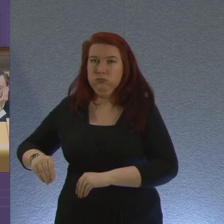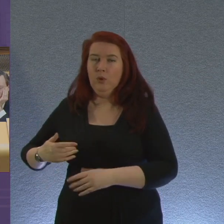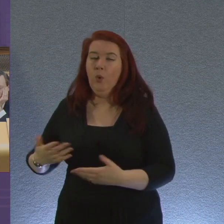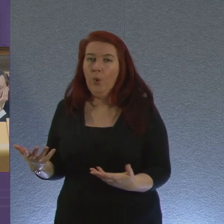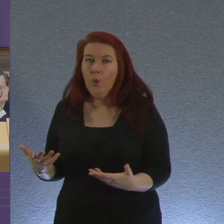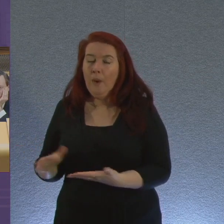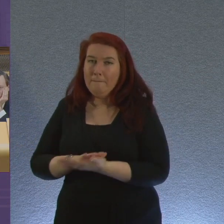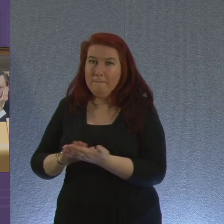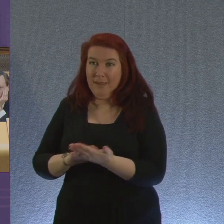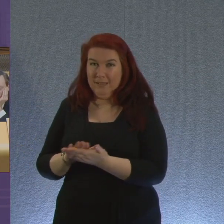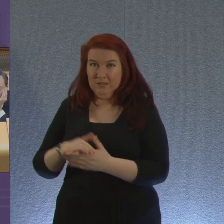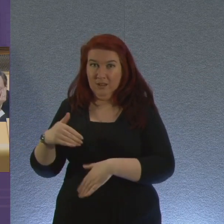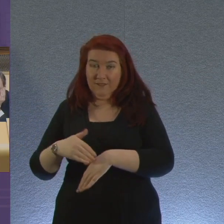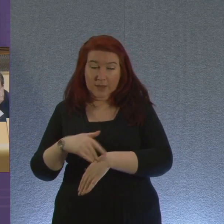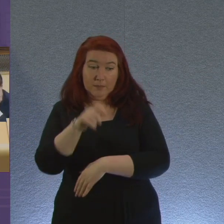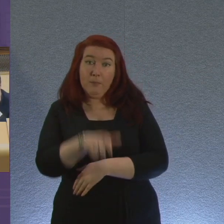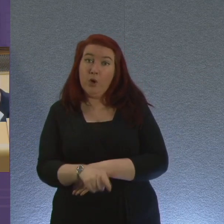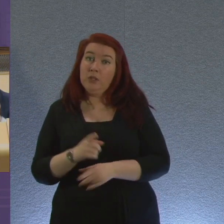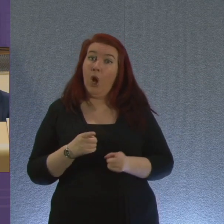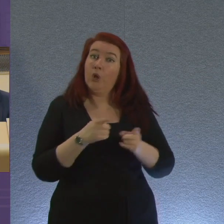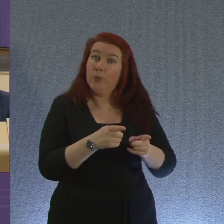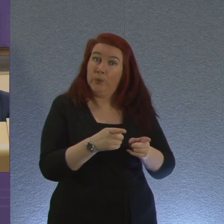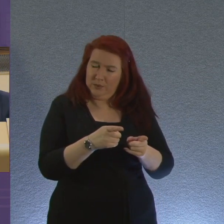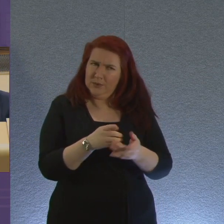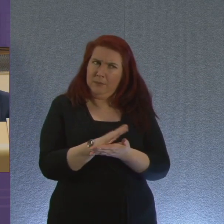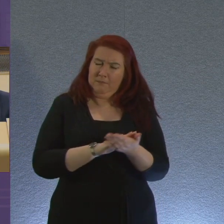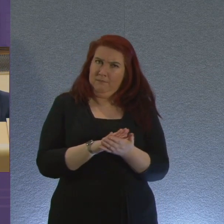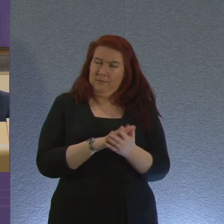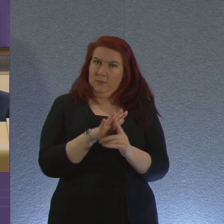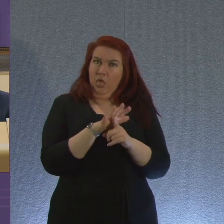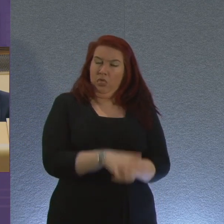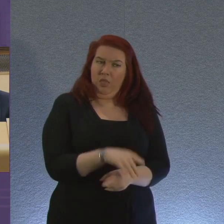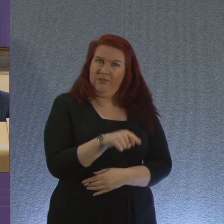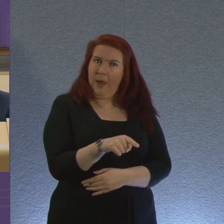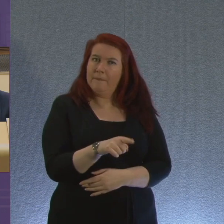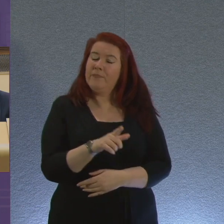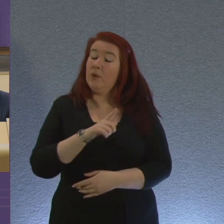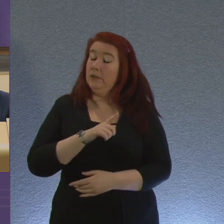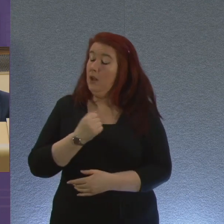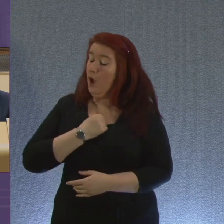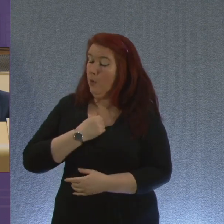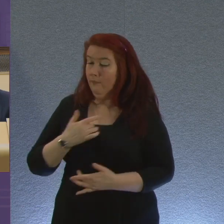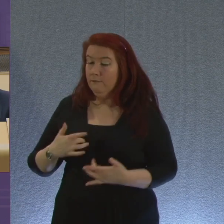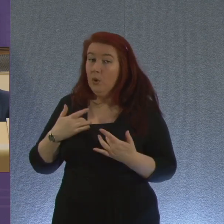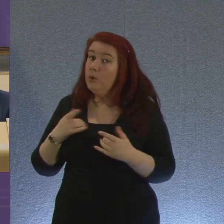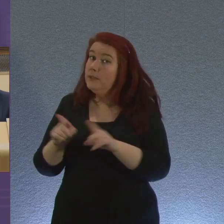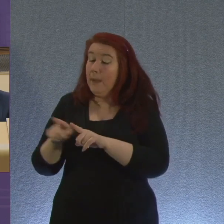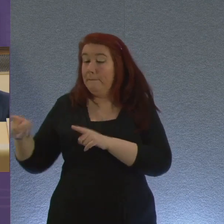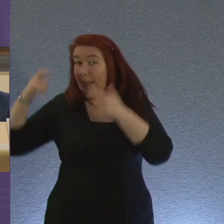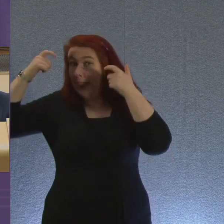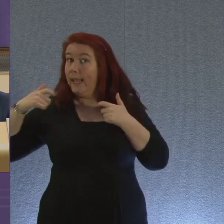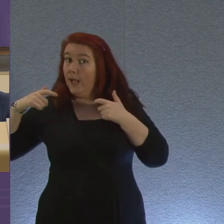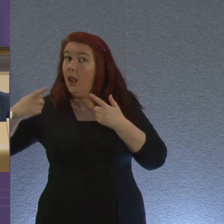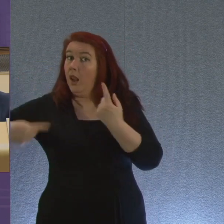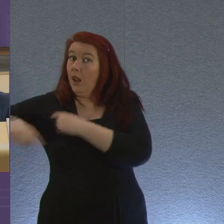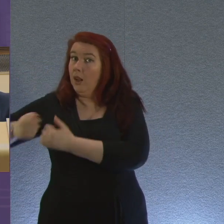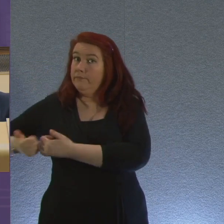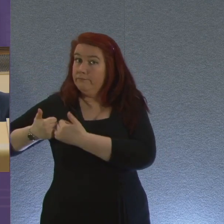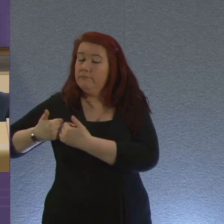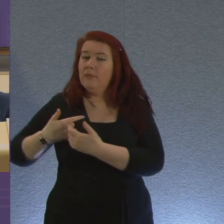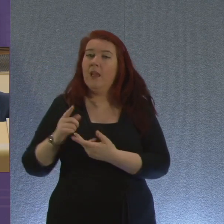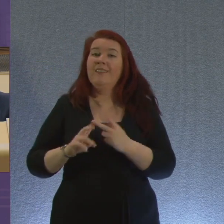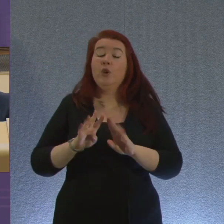prejudicial to those accused of a serious crime. It is our view, therefore, and it's one shared by the legal profession, that the removal of